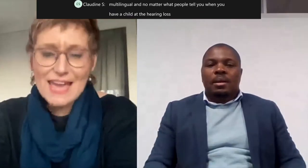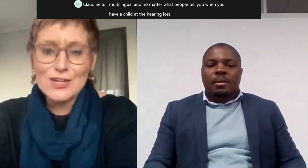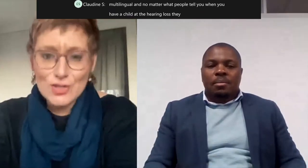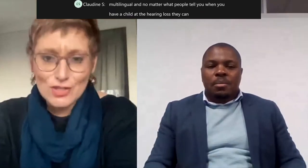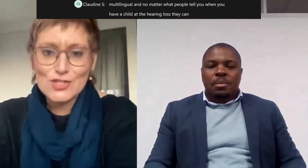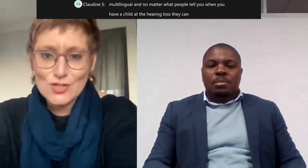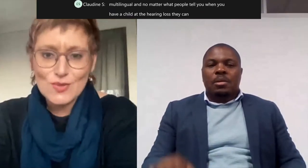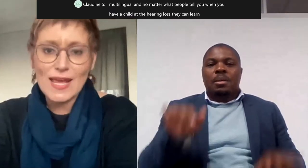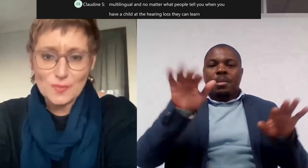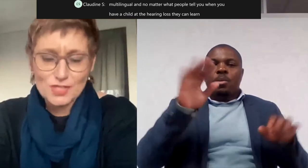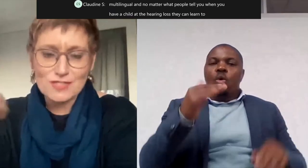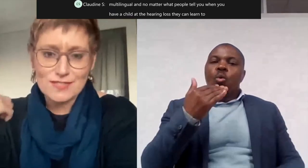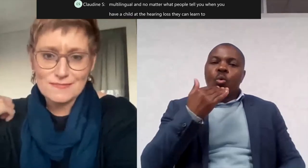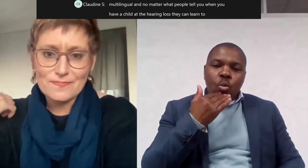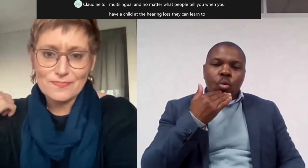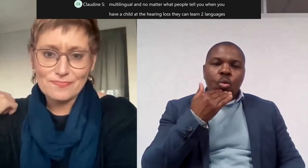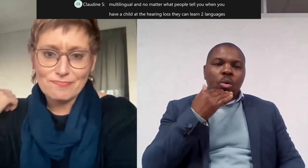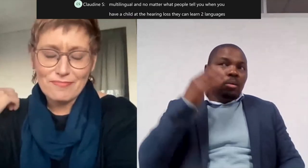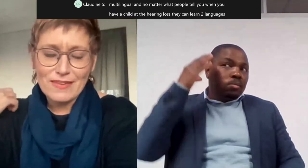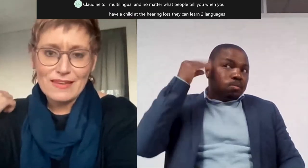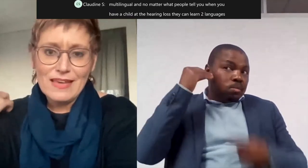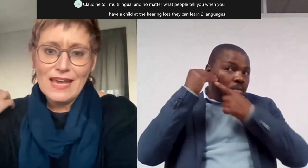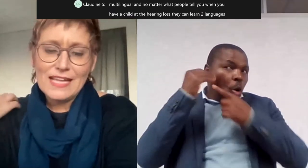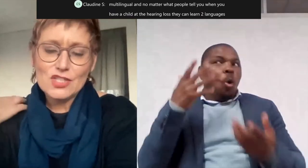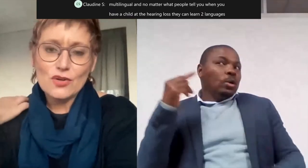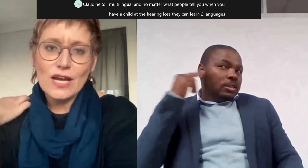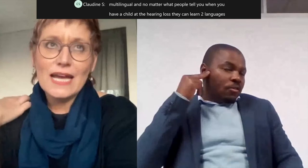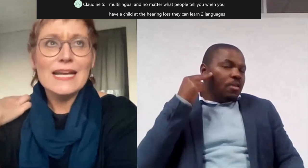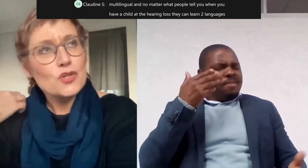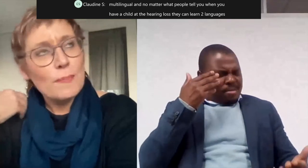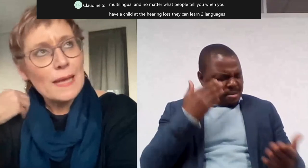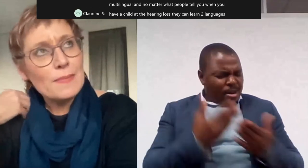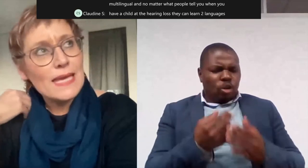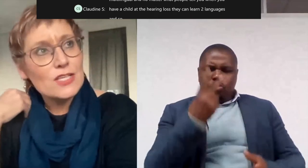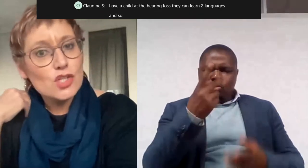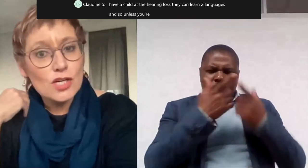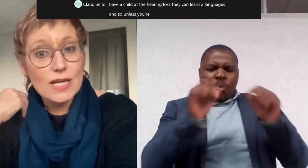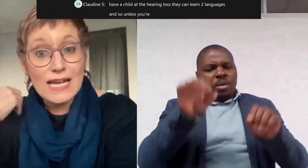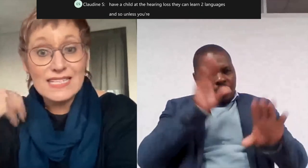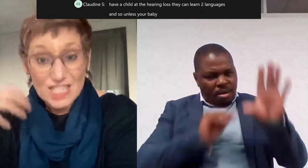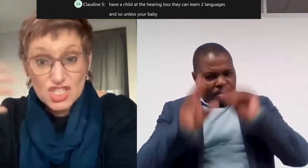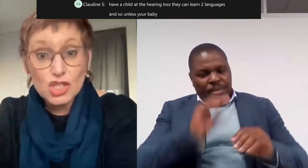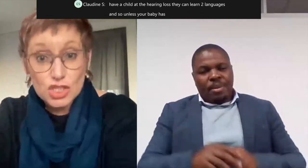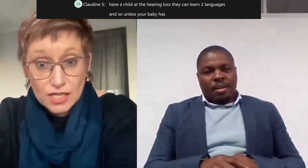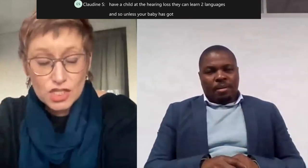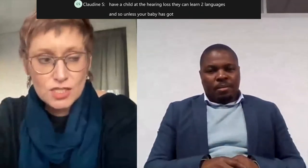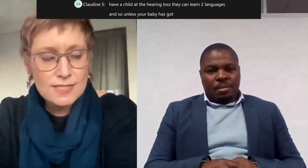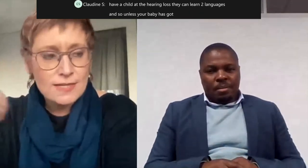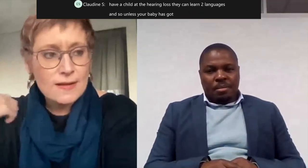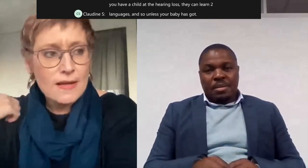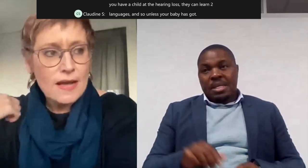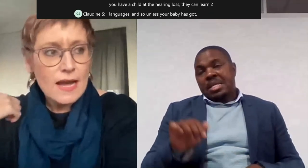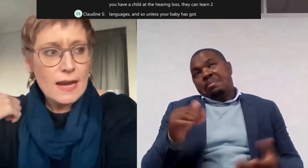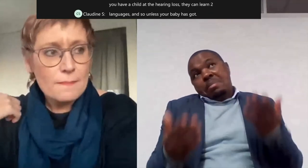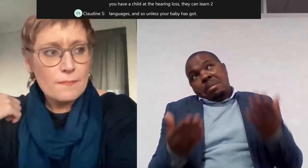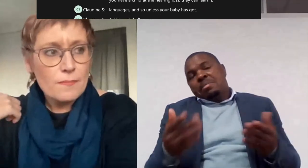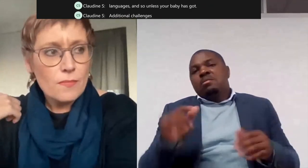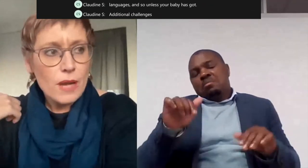they can learn two languages. And so unless your baby has got additional